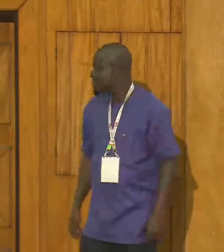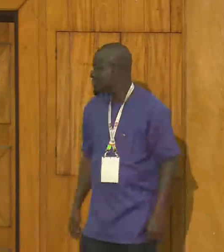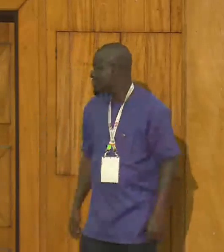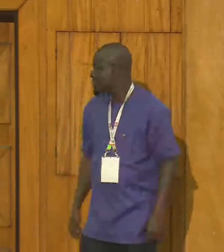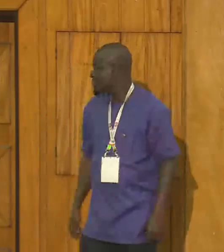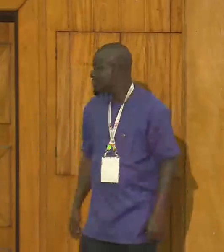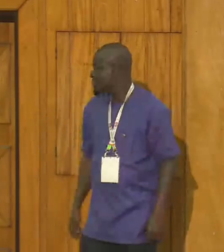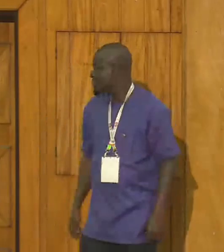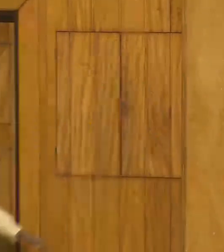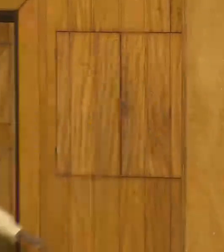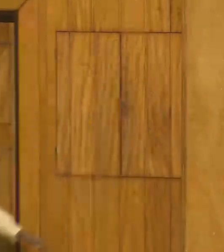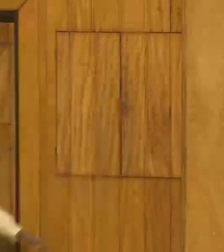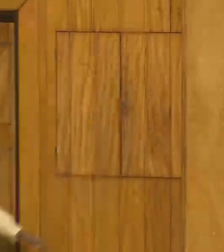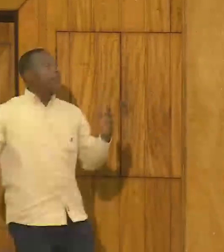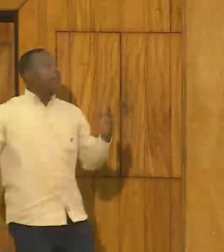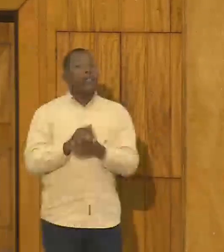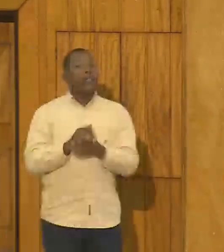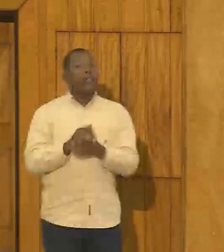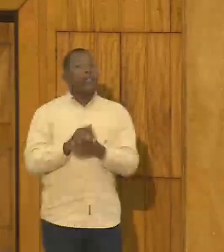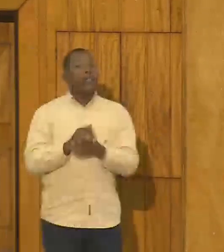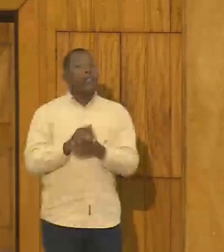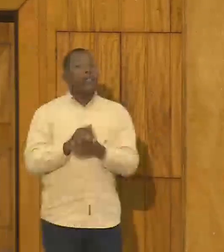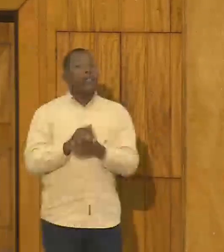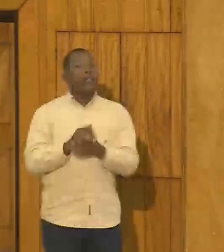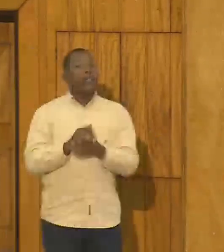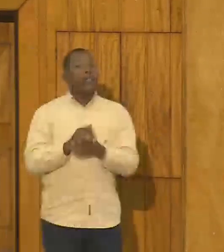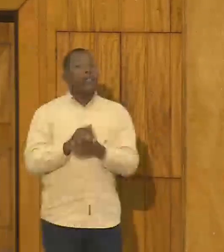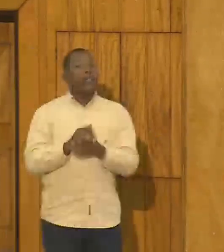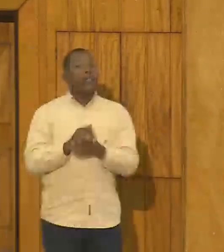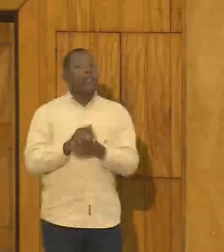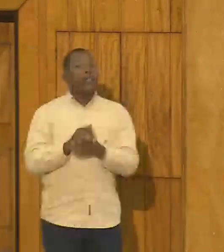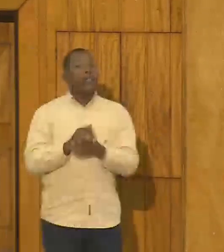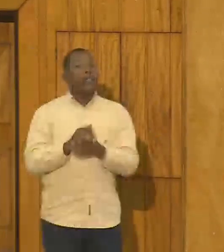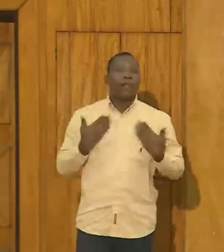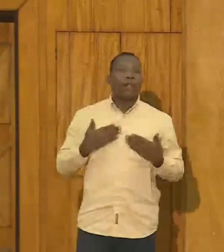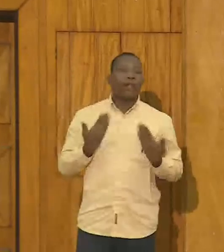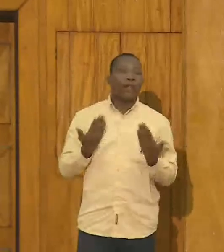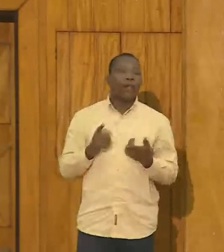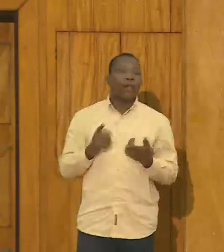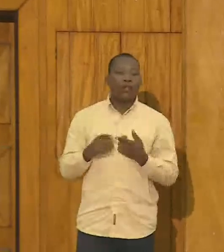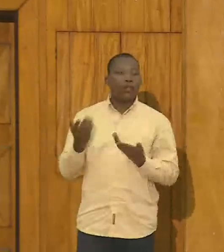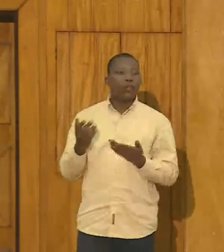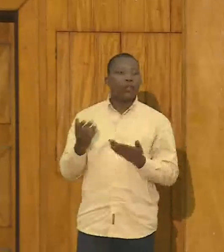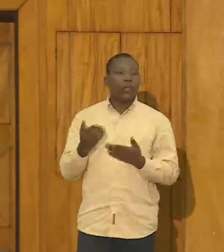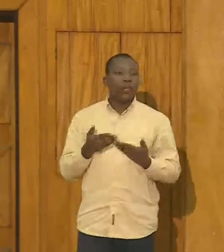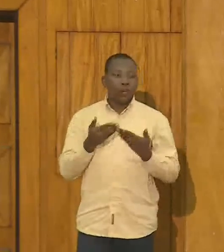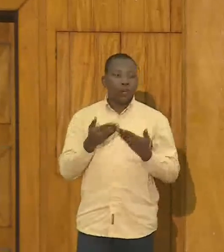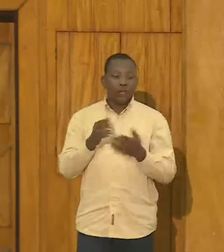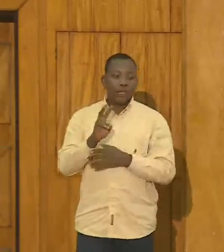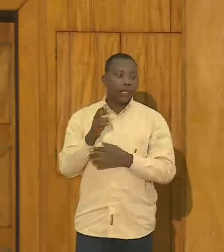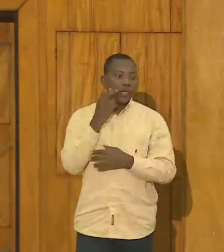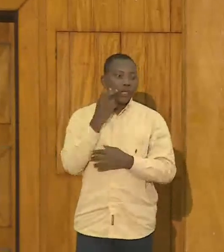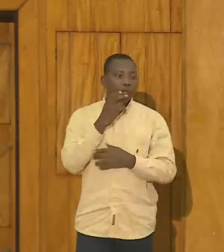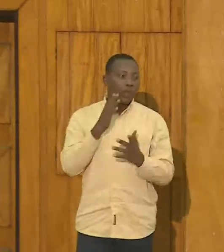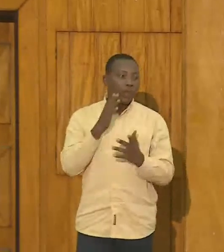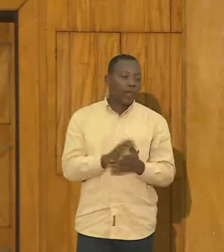congratulating our speaker. That was an excellent presentation. I'm very pleased to introduce our second speaker,